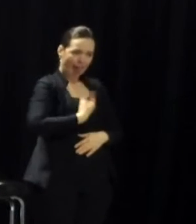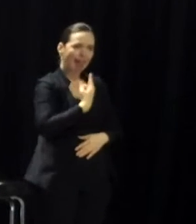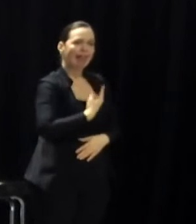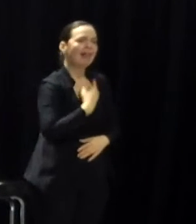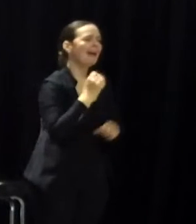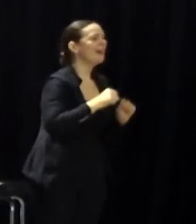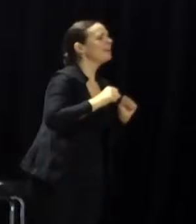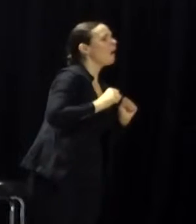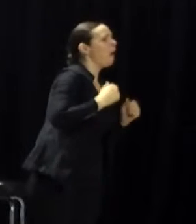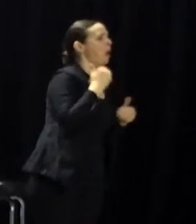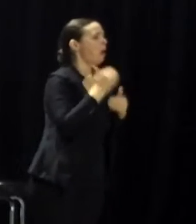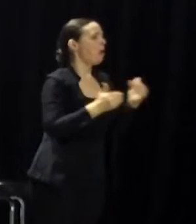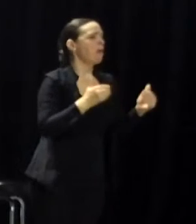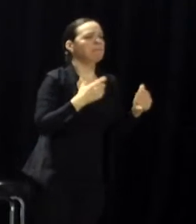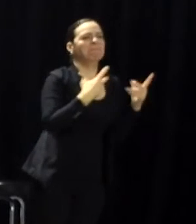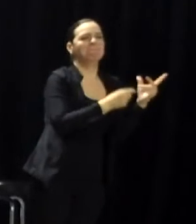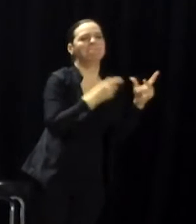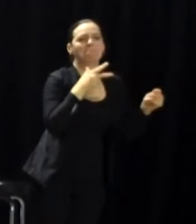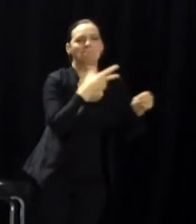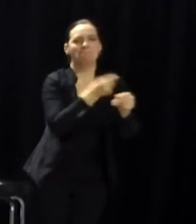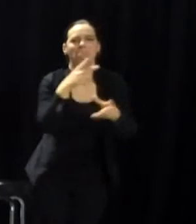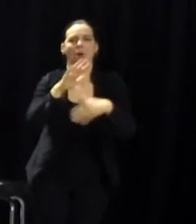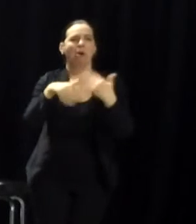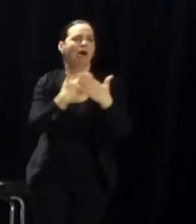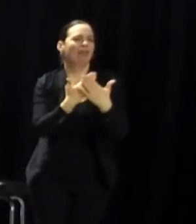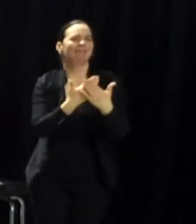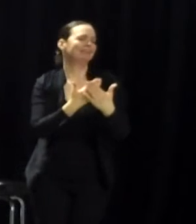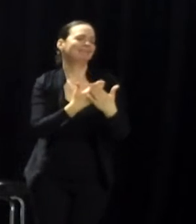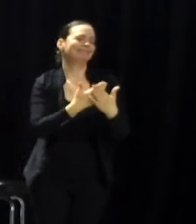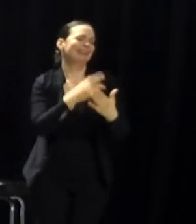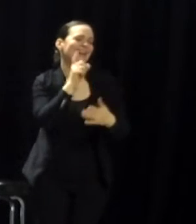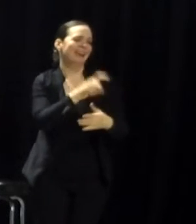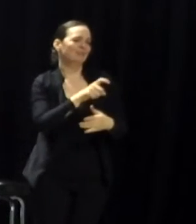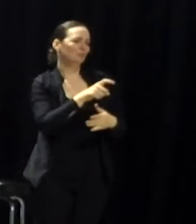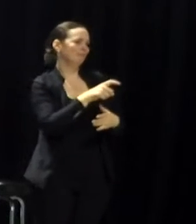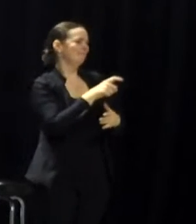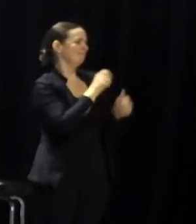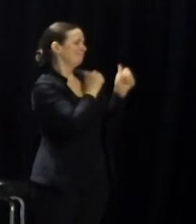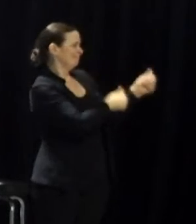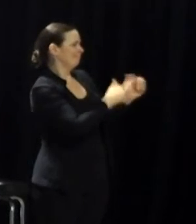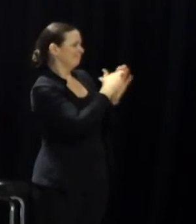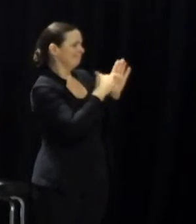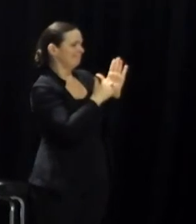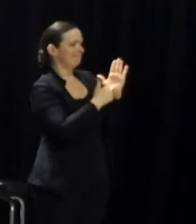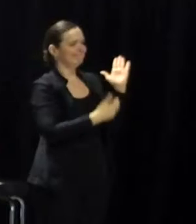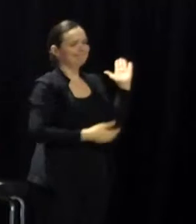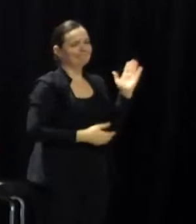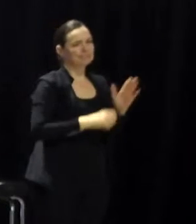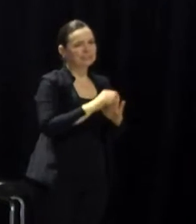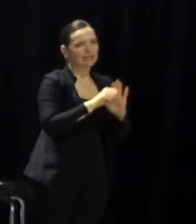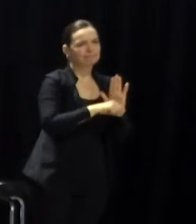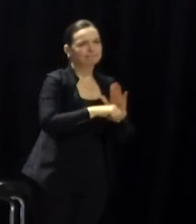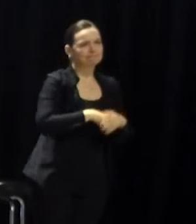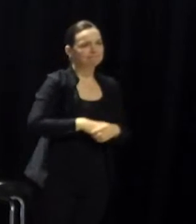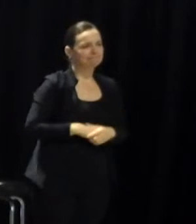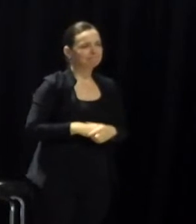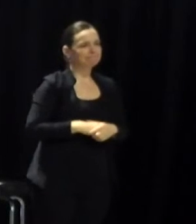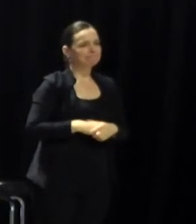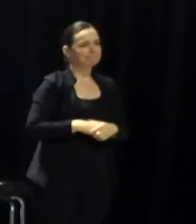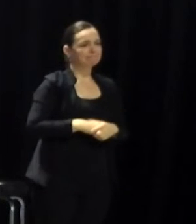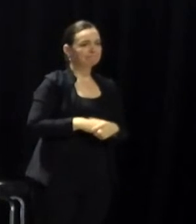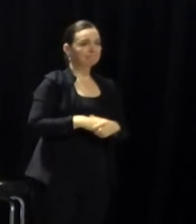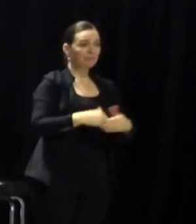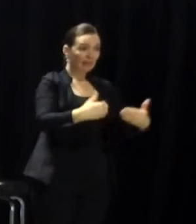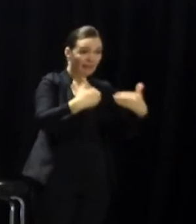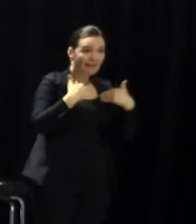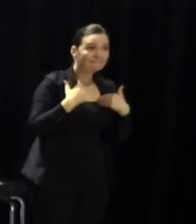now, if we had a commitment that at the end of this week we would have so much more vaccine, we have the ability to go open up a second